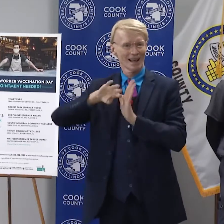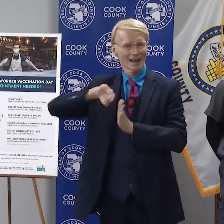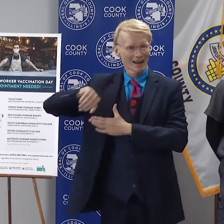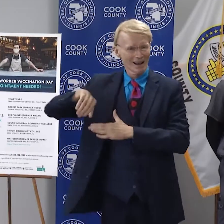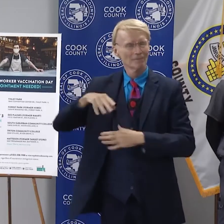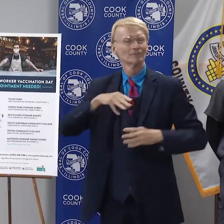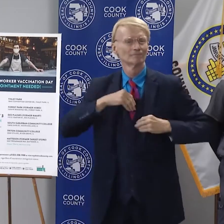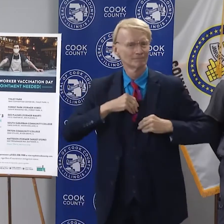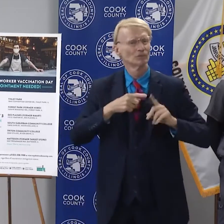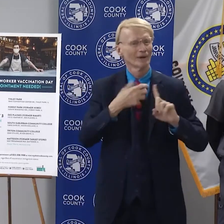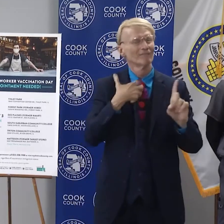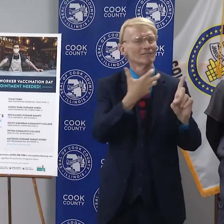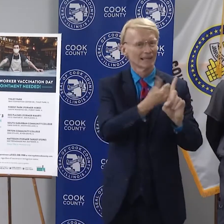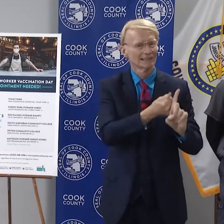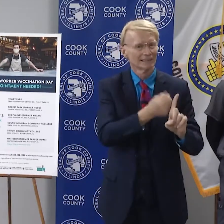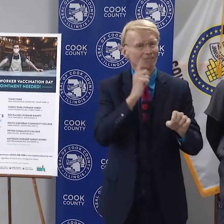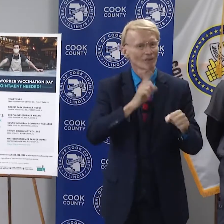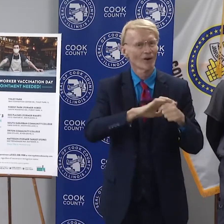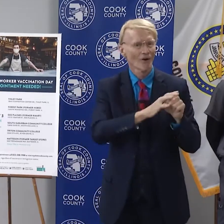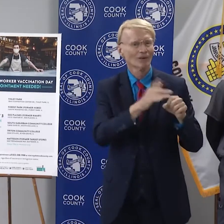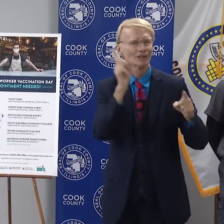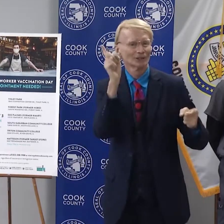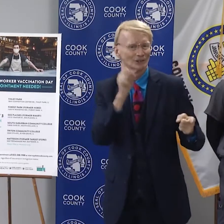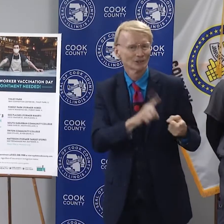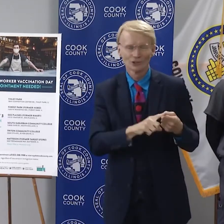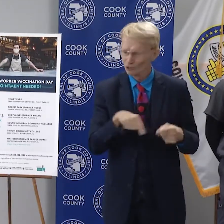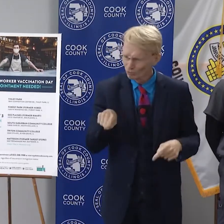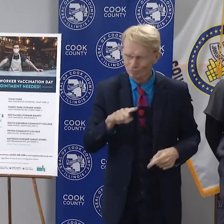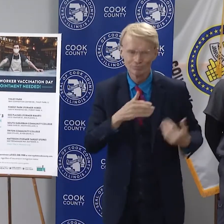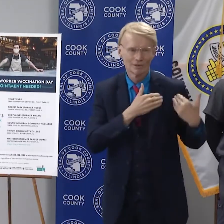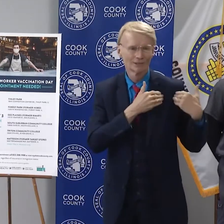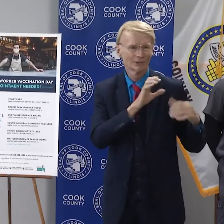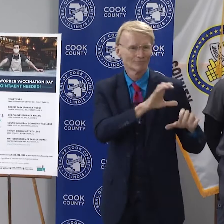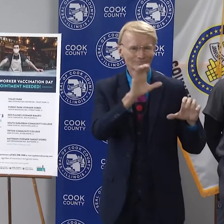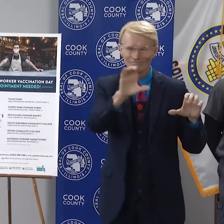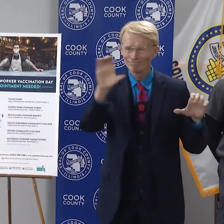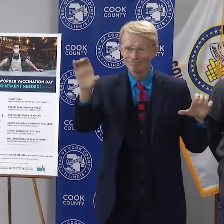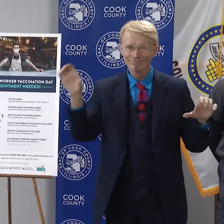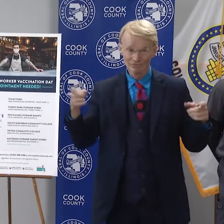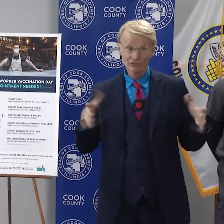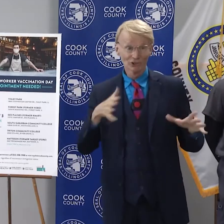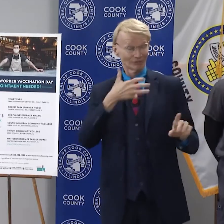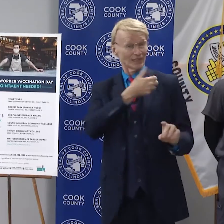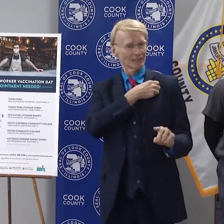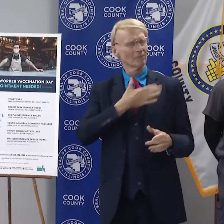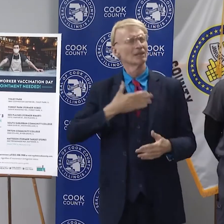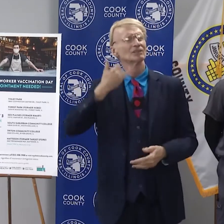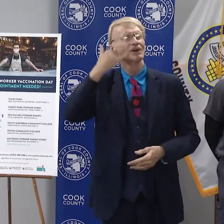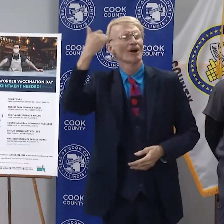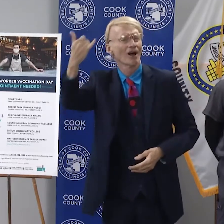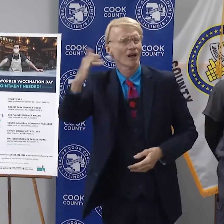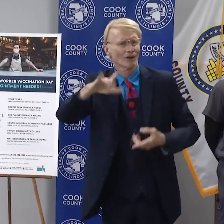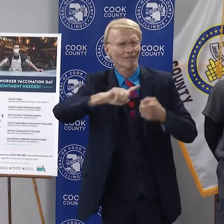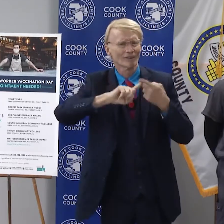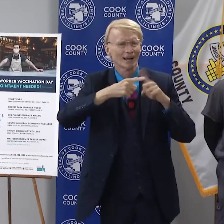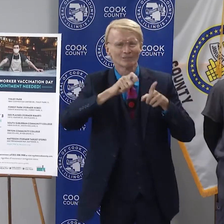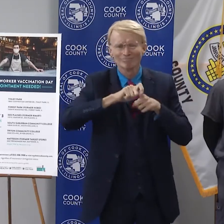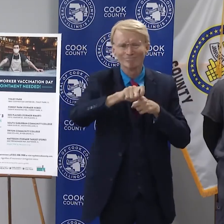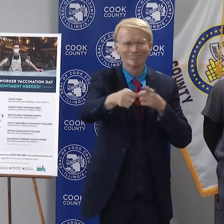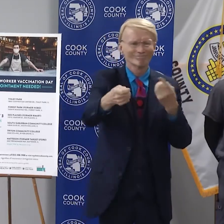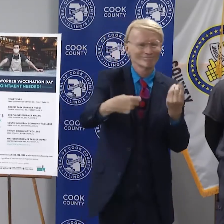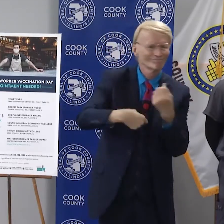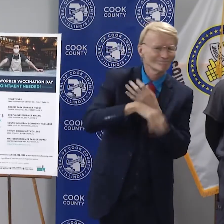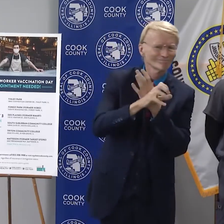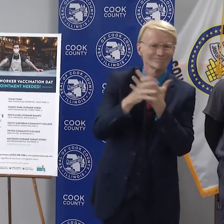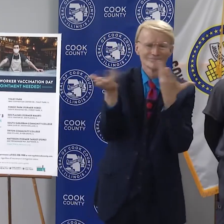the COVID vaccine. So we all have a part to do. Let's do our part. If you've been vaccinated, pick up the phone, call your friends and family. If you